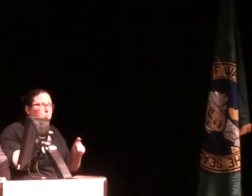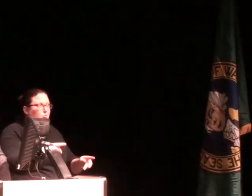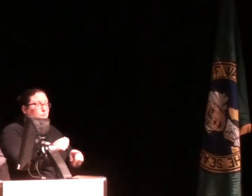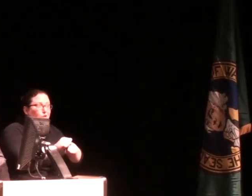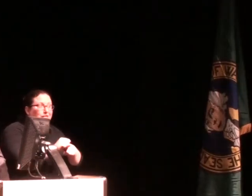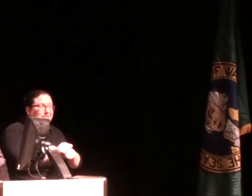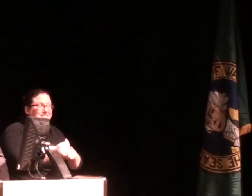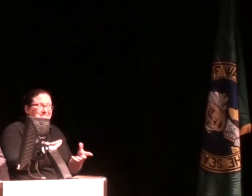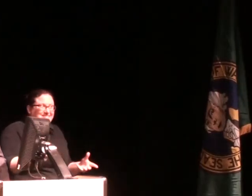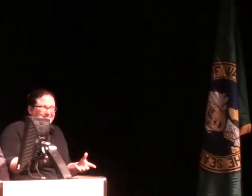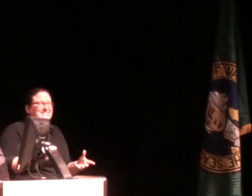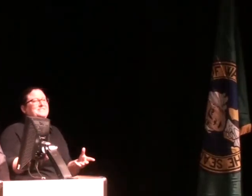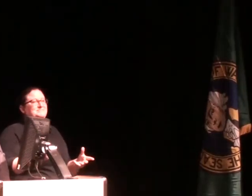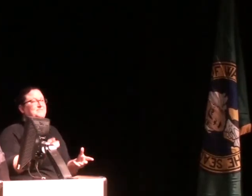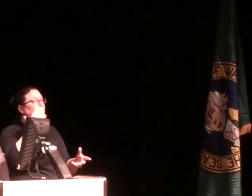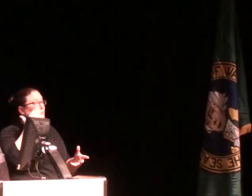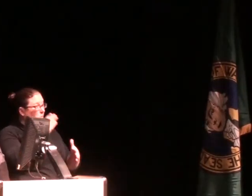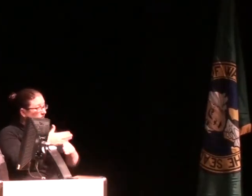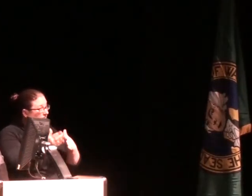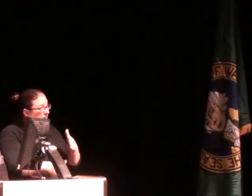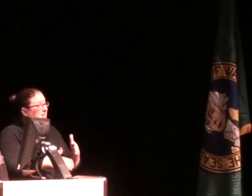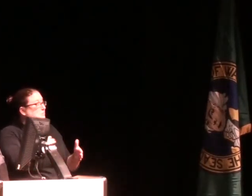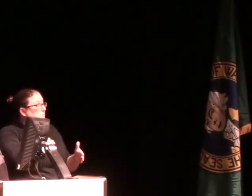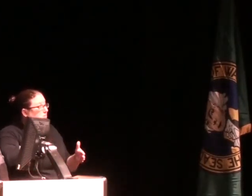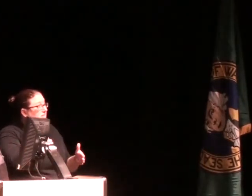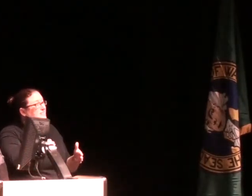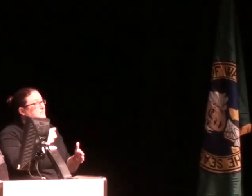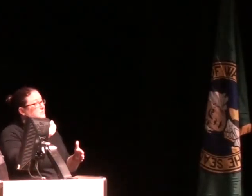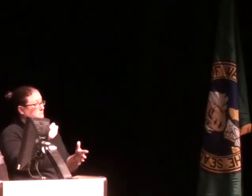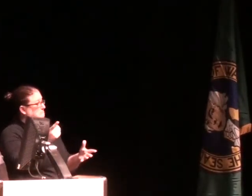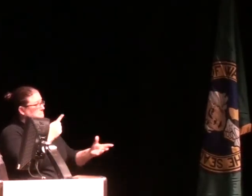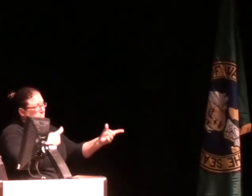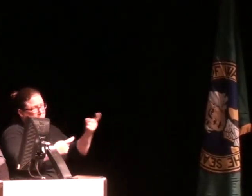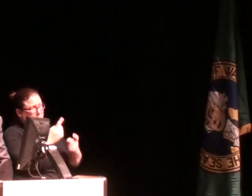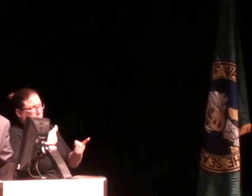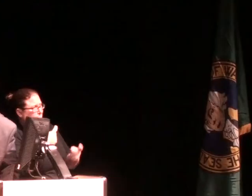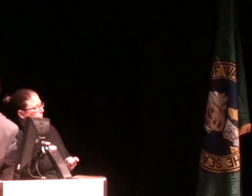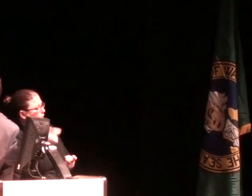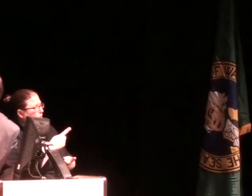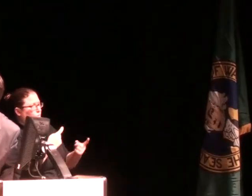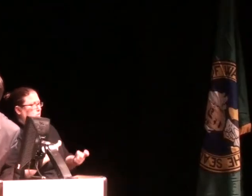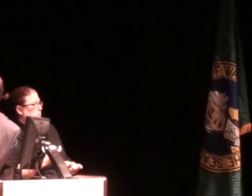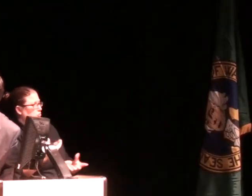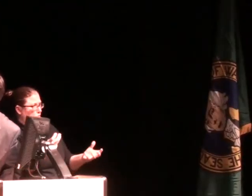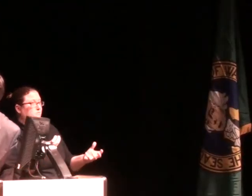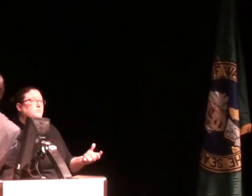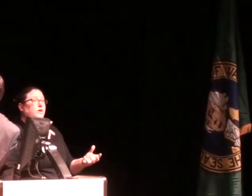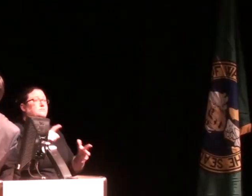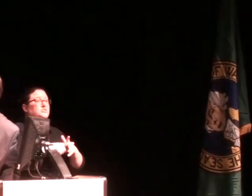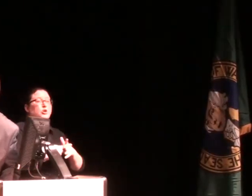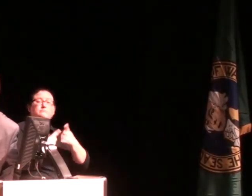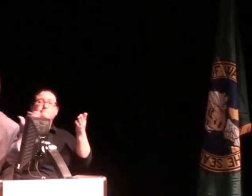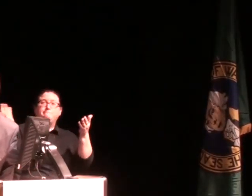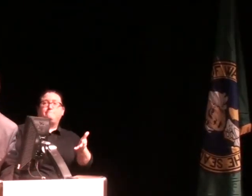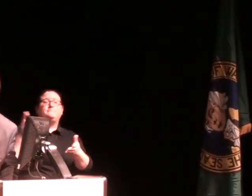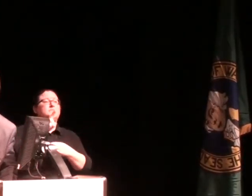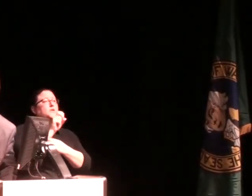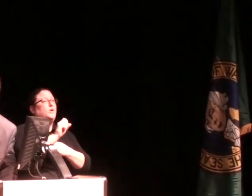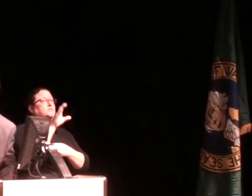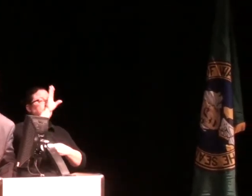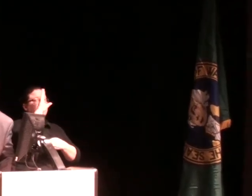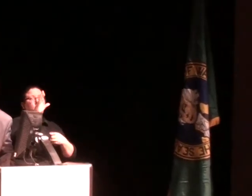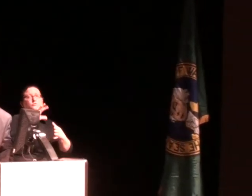practice, you know? And at the end, please do all the questions that you want, okay? So, let's start. U.S.-Cuba relations. You can